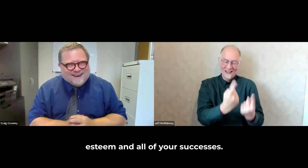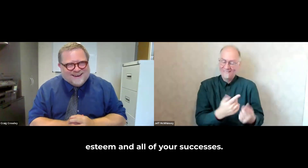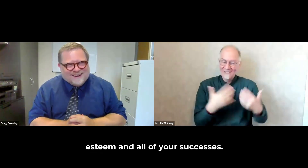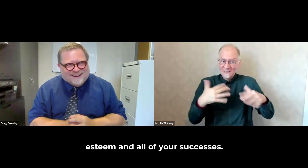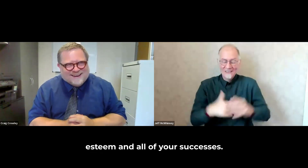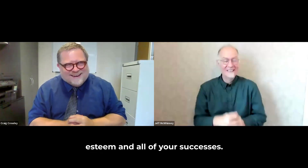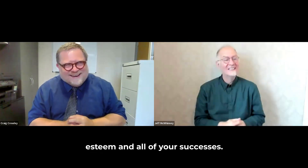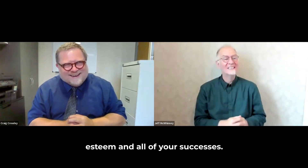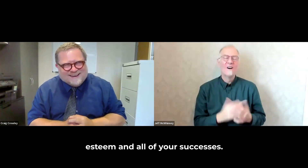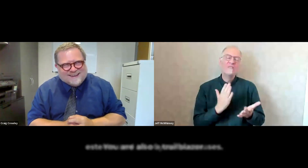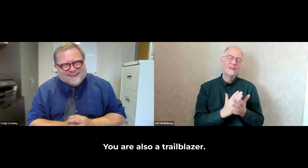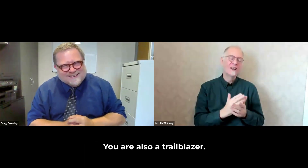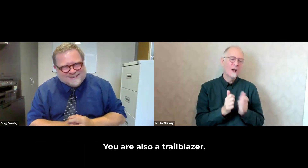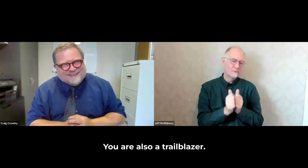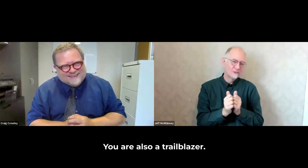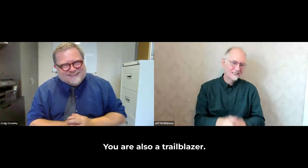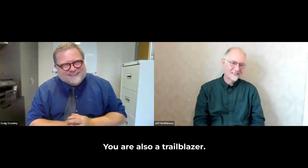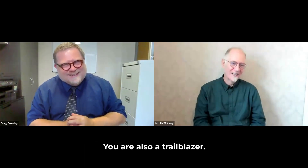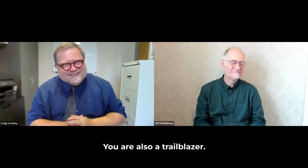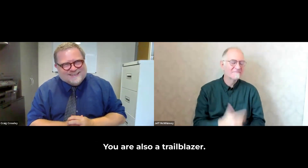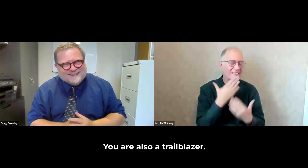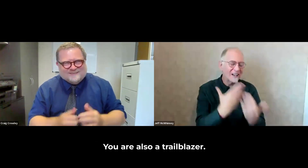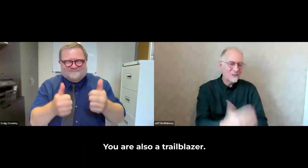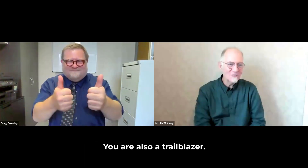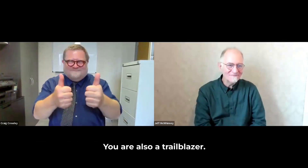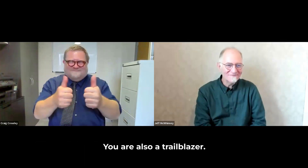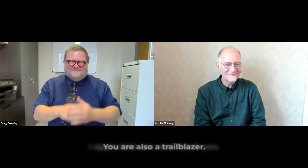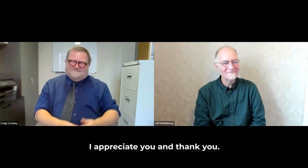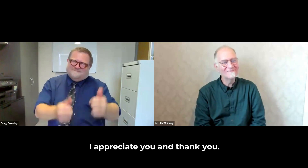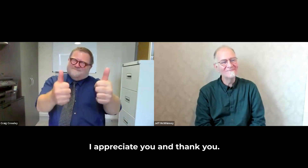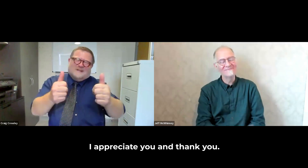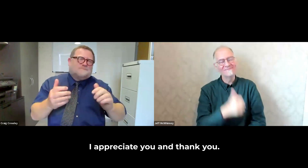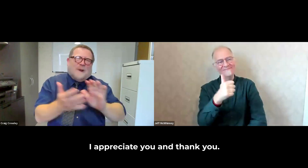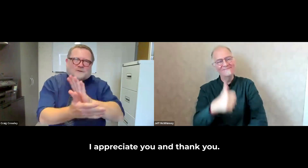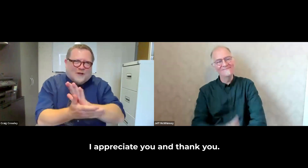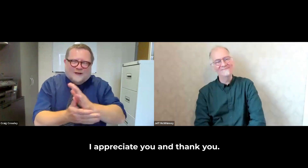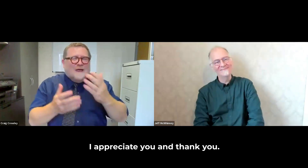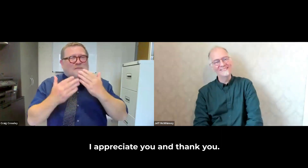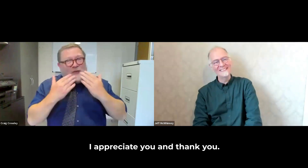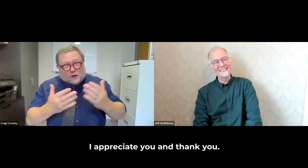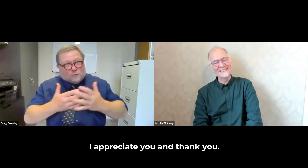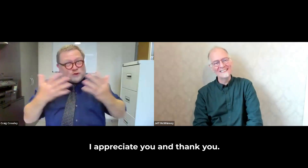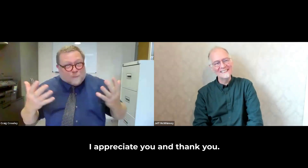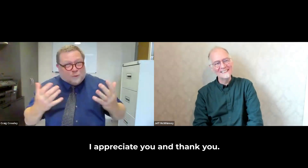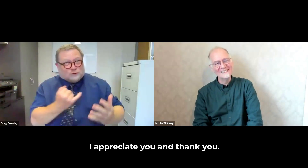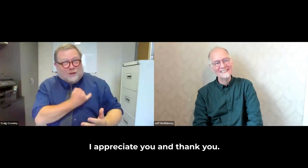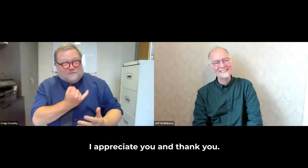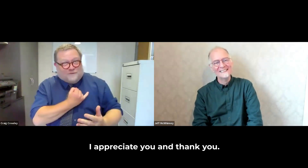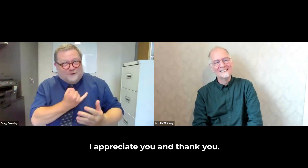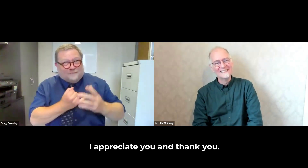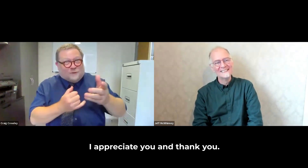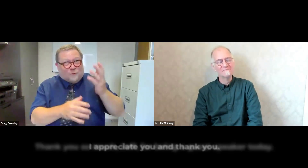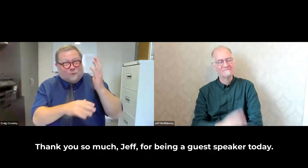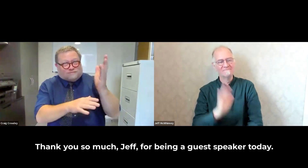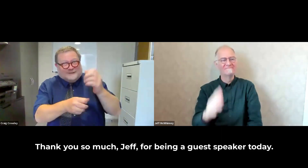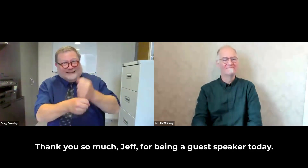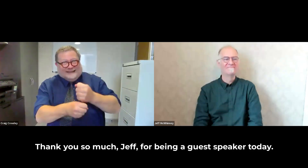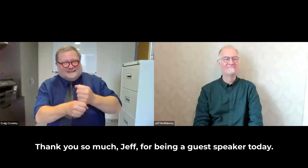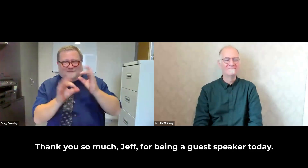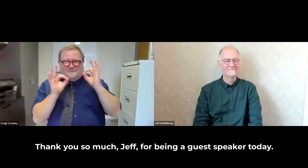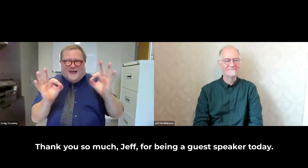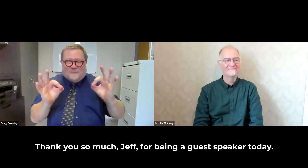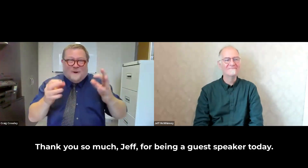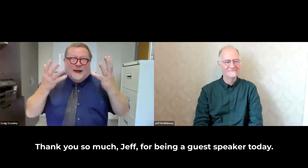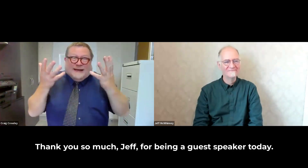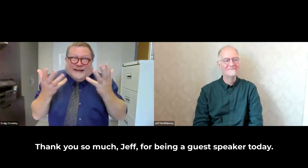all of your successes. You are also a trailblazer, but I appreciate you and thank you. Thank